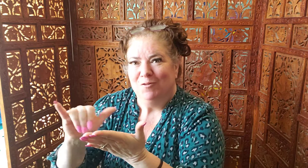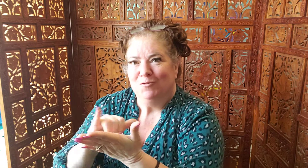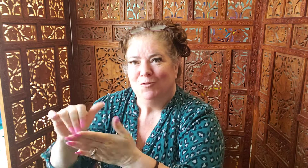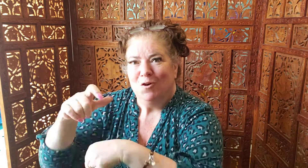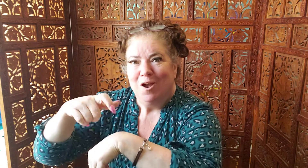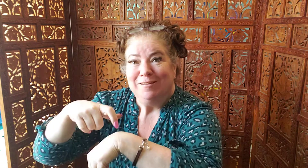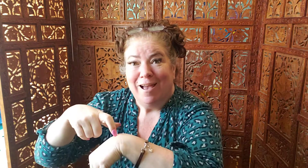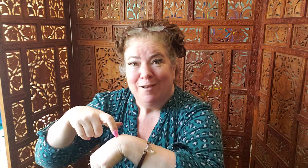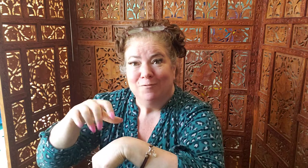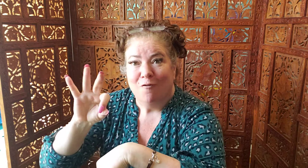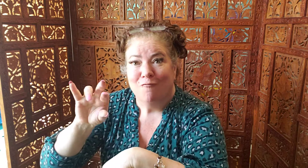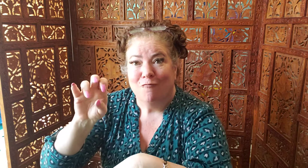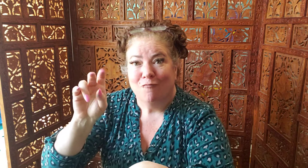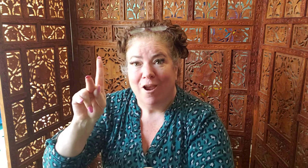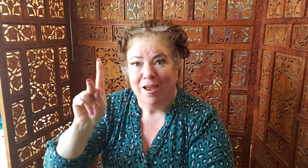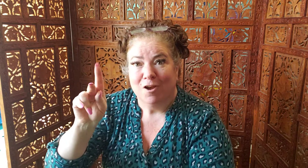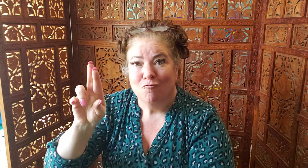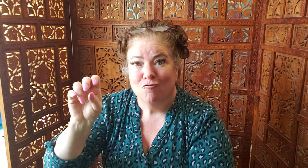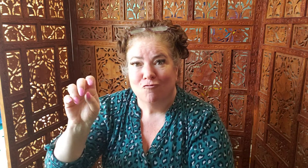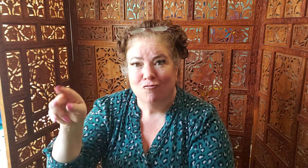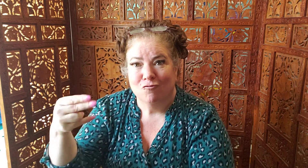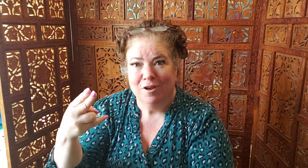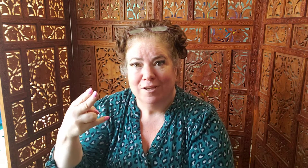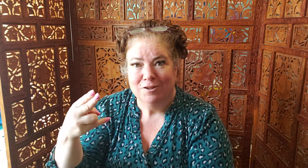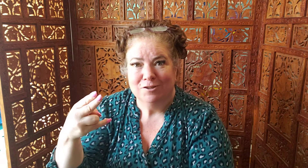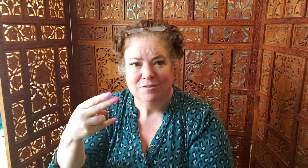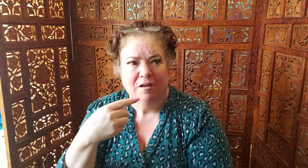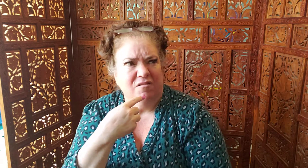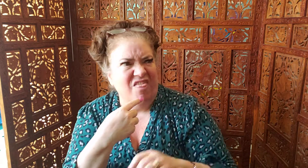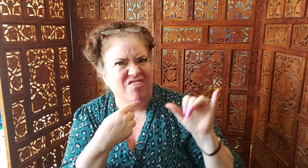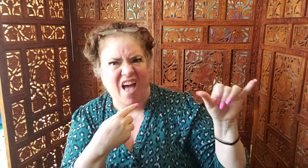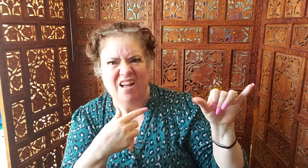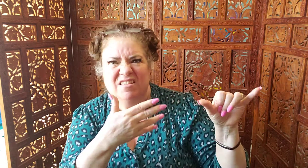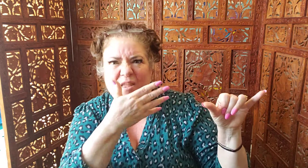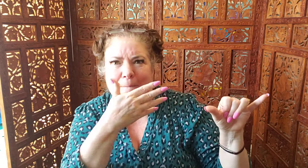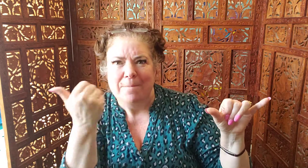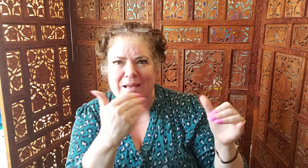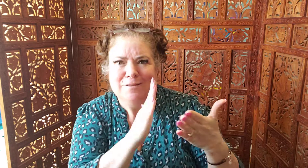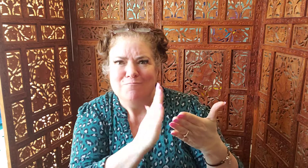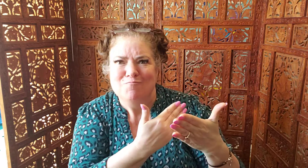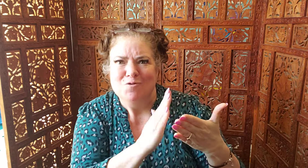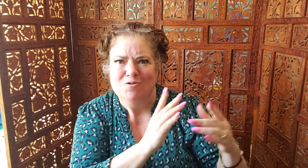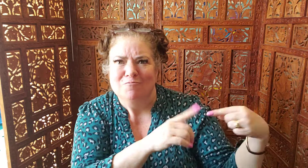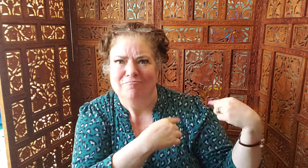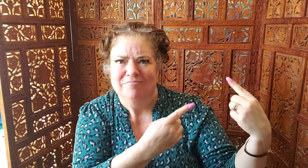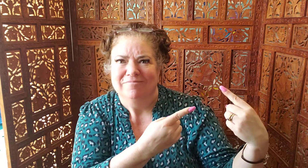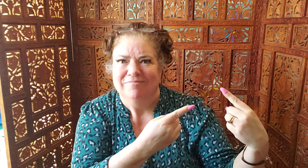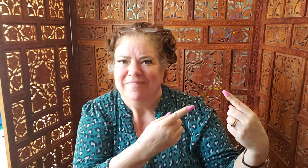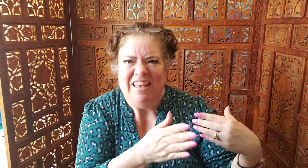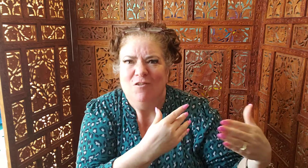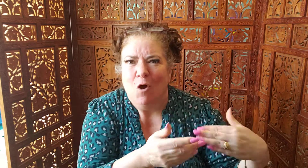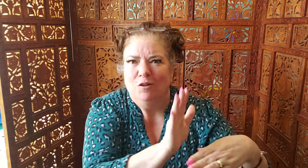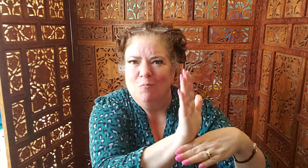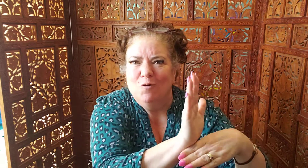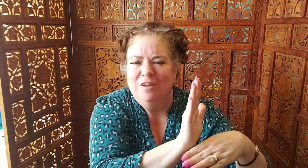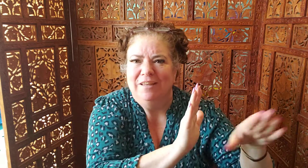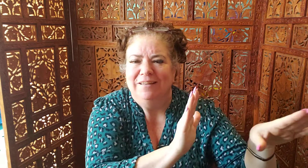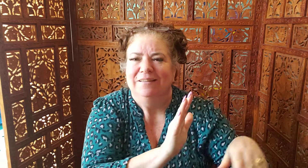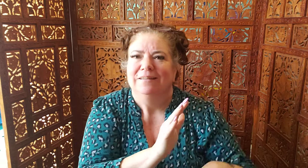time. There was a movie that got us thinking, and when we decided, let's give it a shot. And the whole thing kind of fit